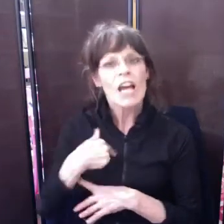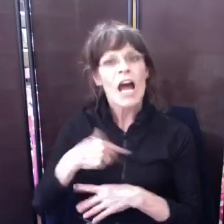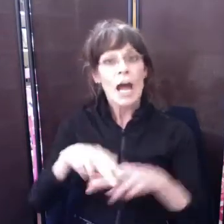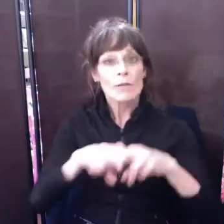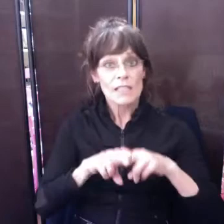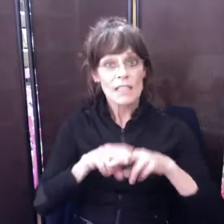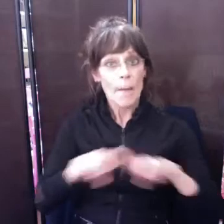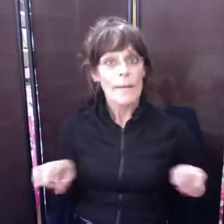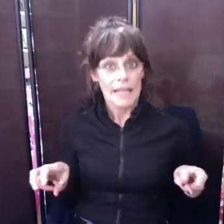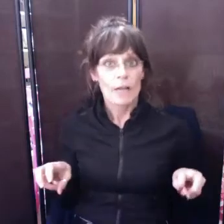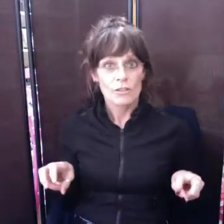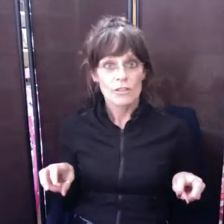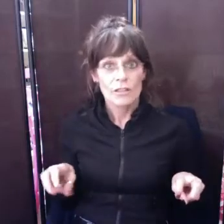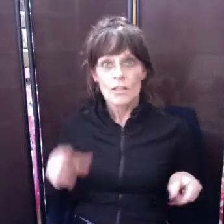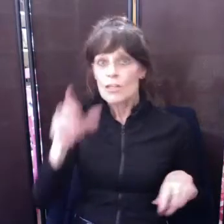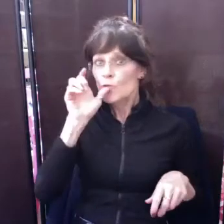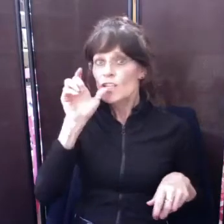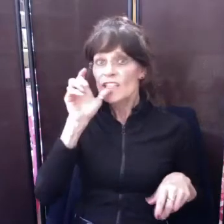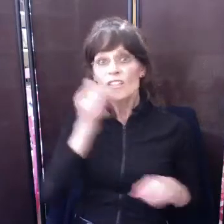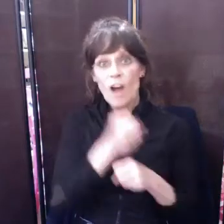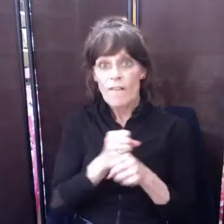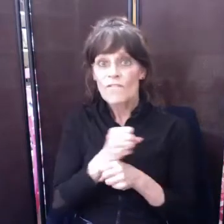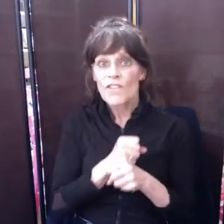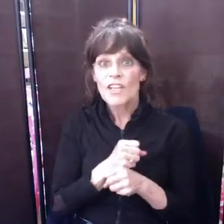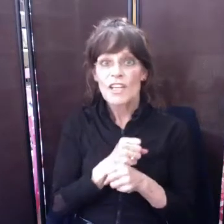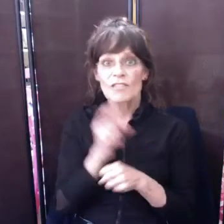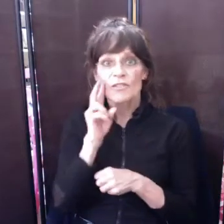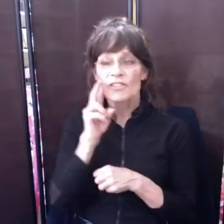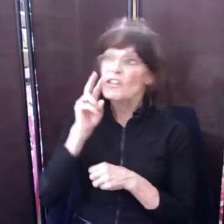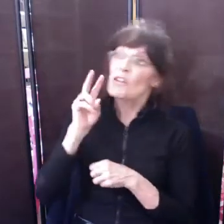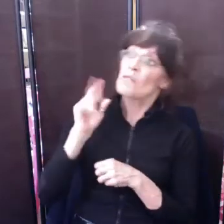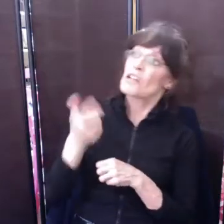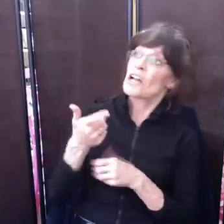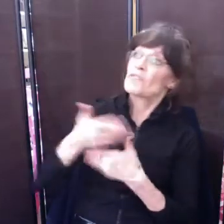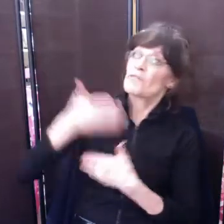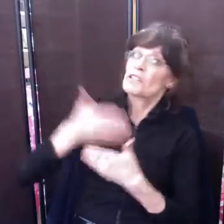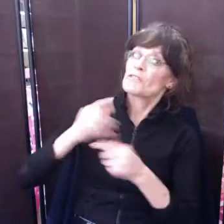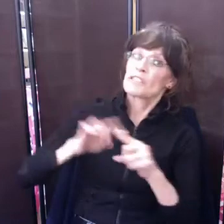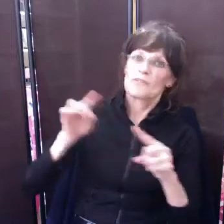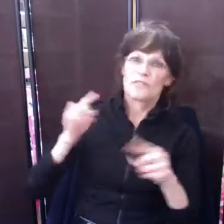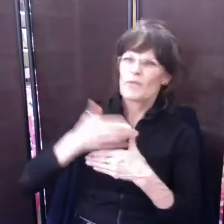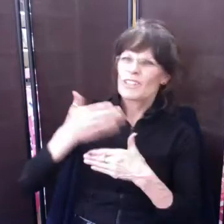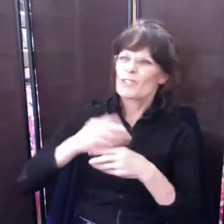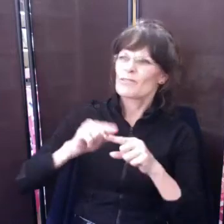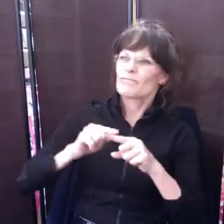couch, drinking a large cup of coffee, staring out the window, different window, I was living in a different place, thinking that at some